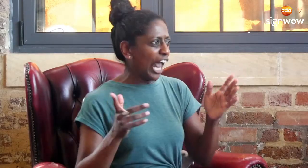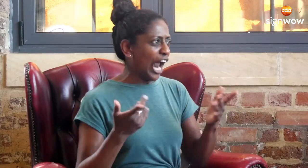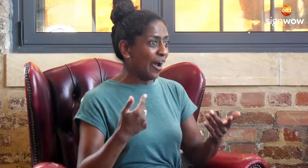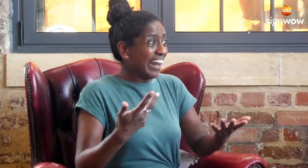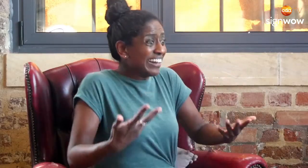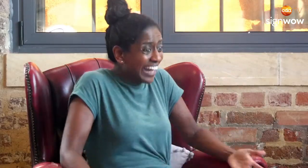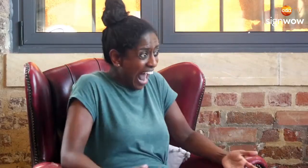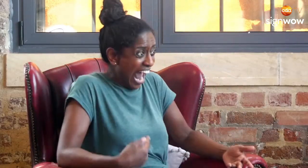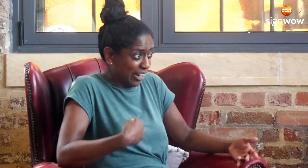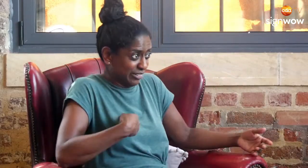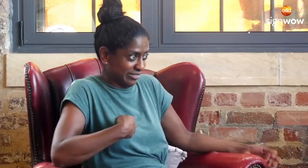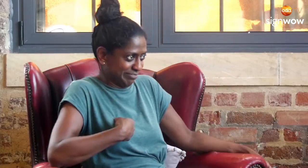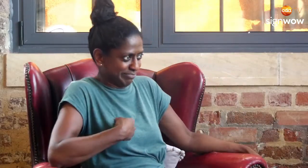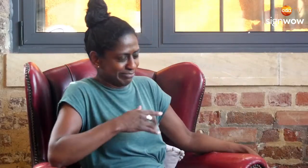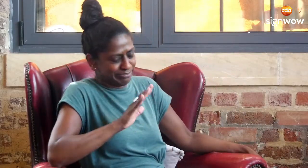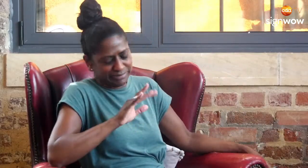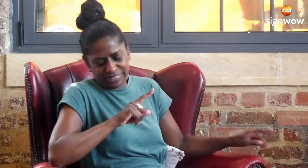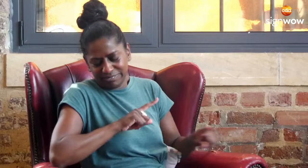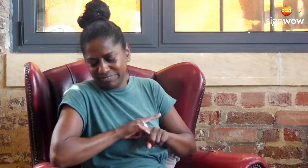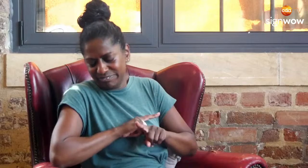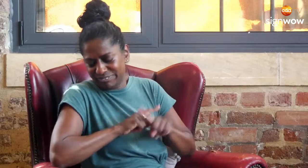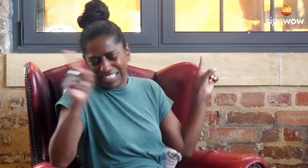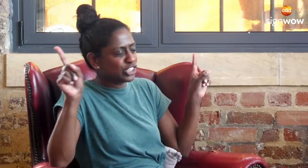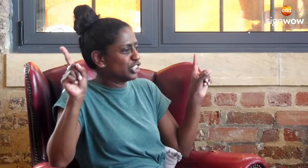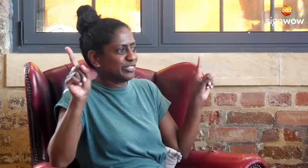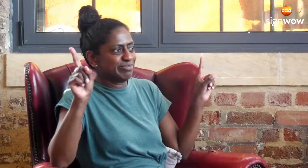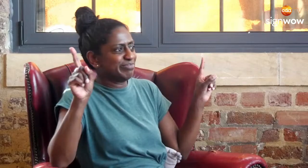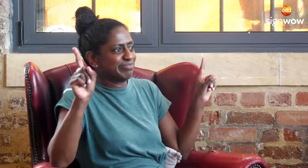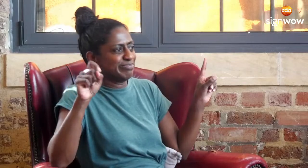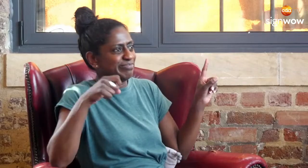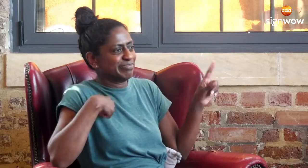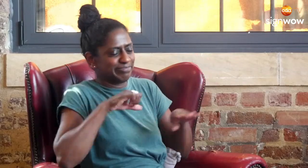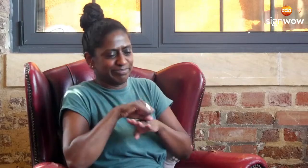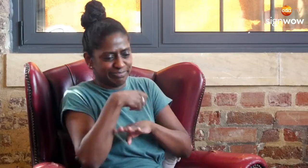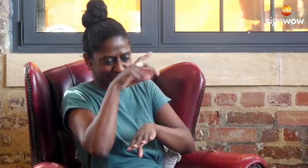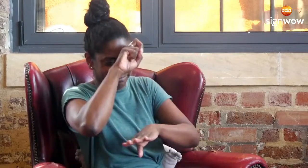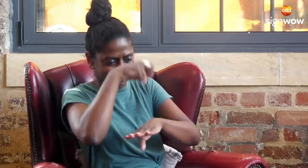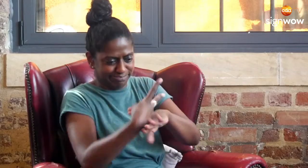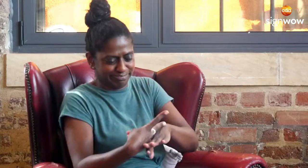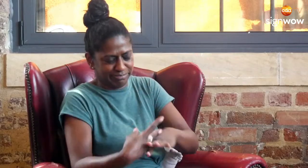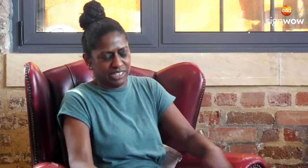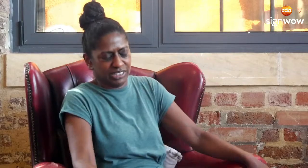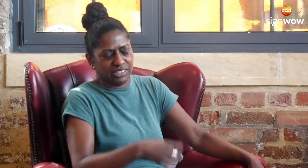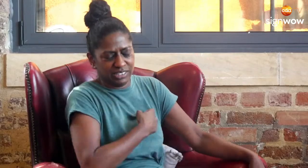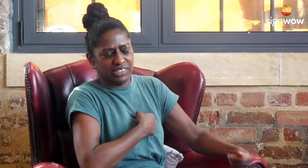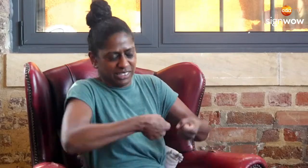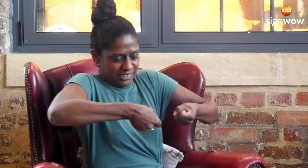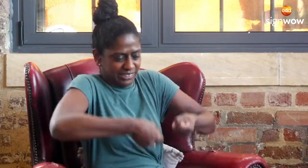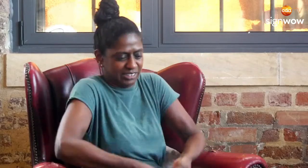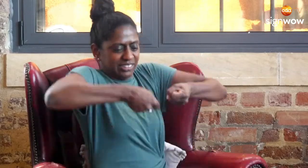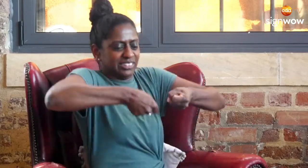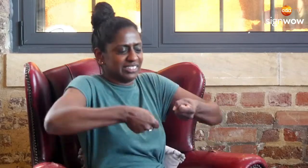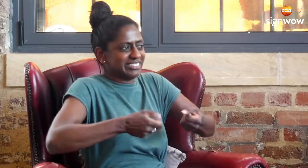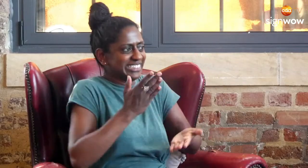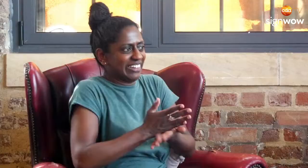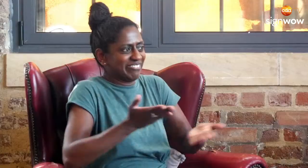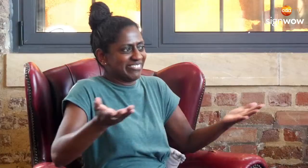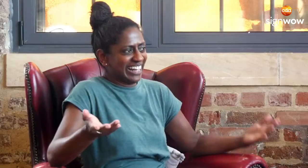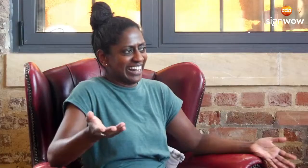we were obviously quite slim anyway, but if we had to be brave, I wouldn't do that now. Completely different experience now. I'd be as frightened as anything.